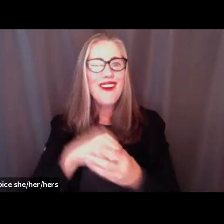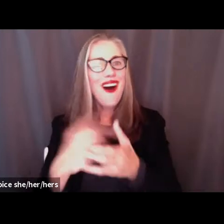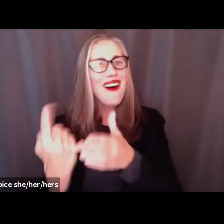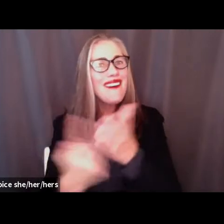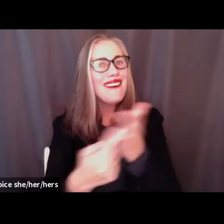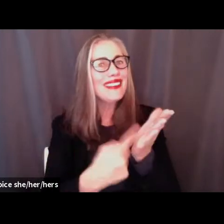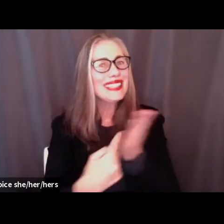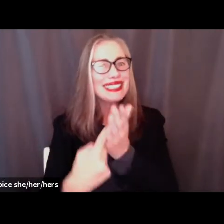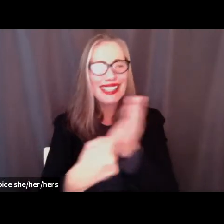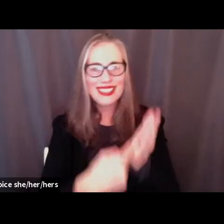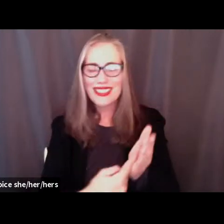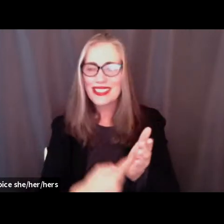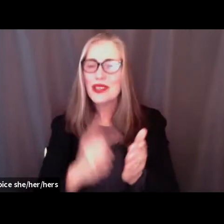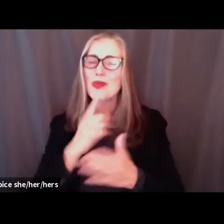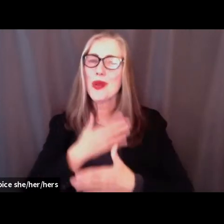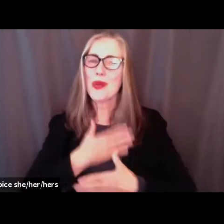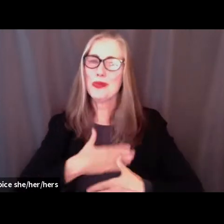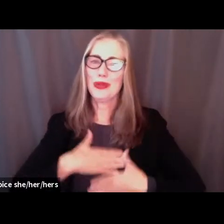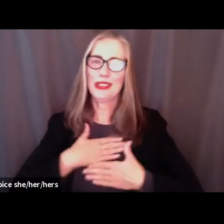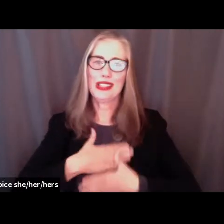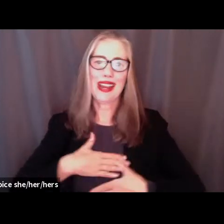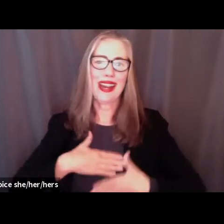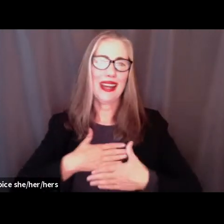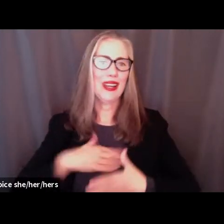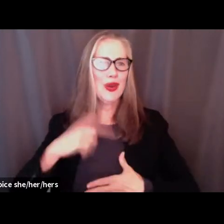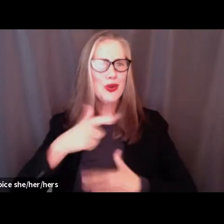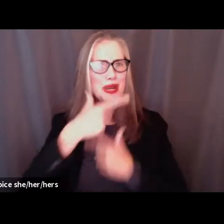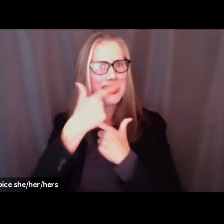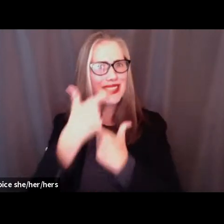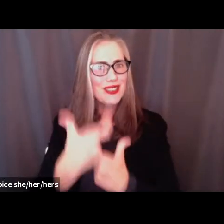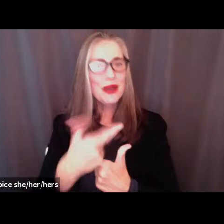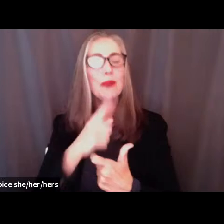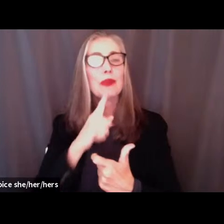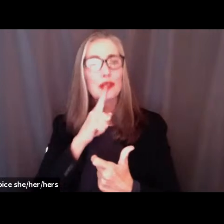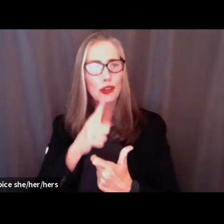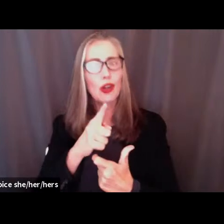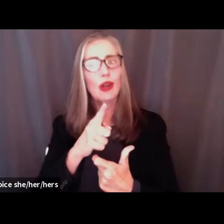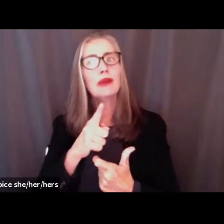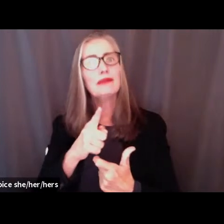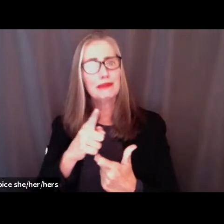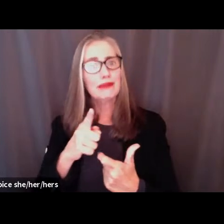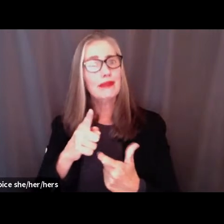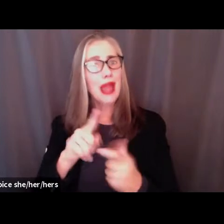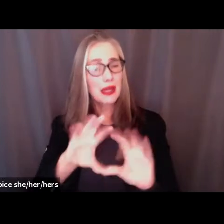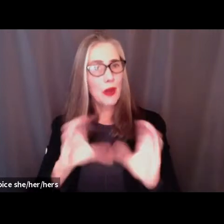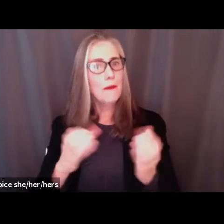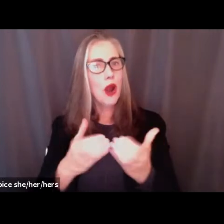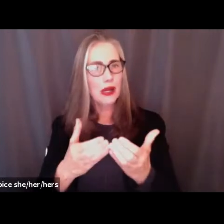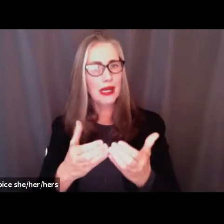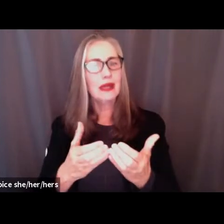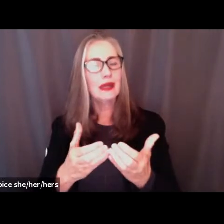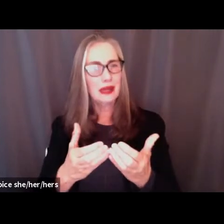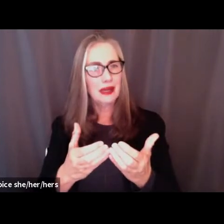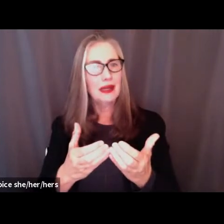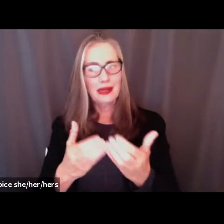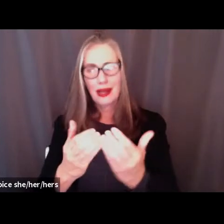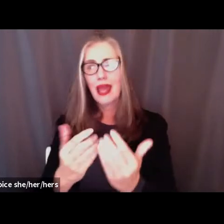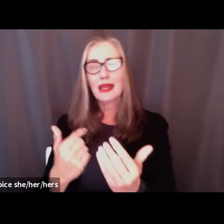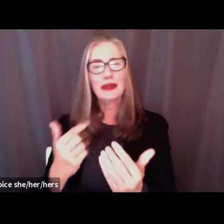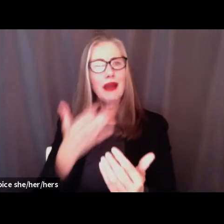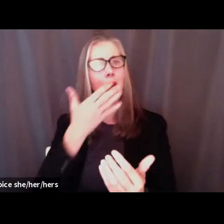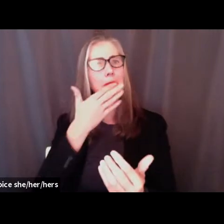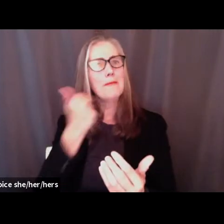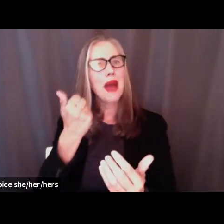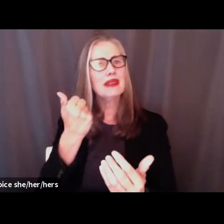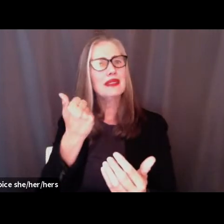appreciate everyone's interest in ensuring that we, as a party, continue to put our best foot